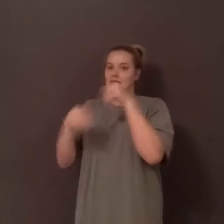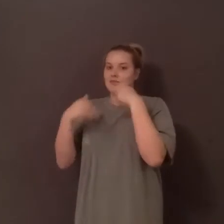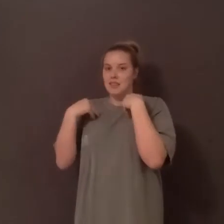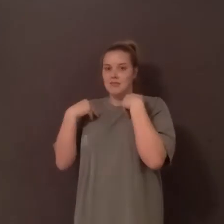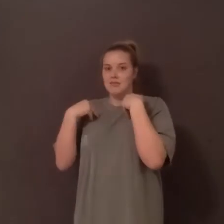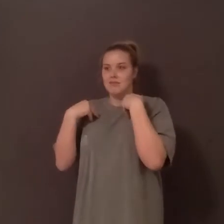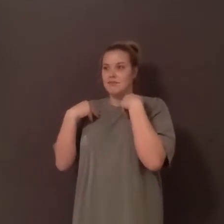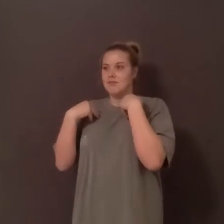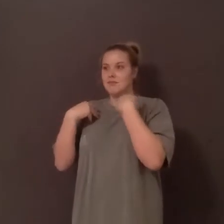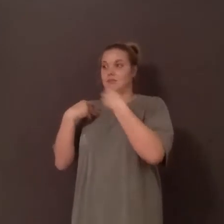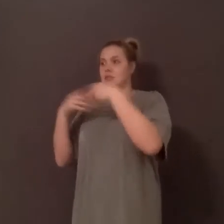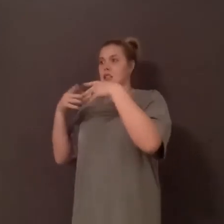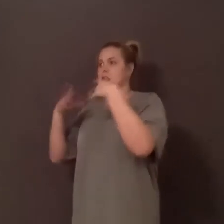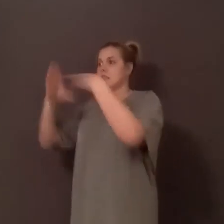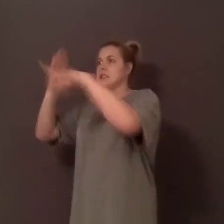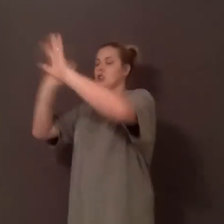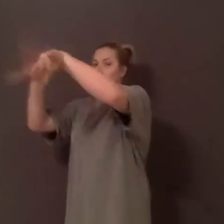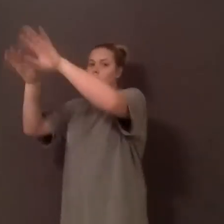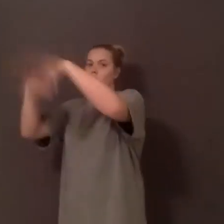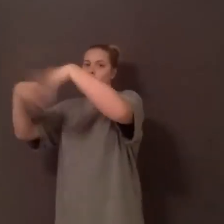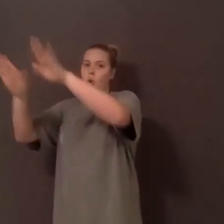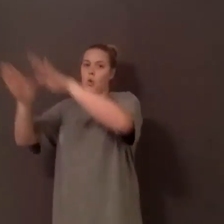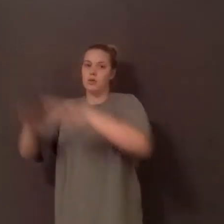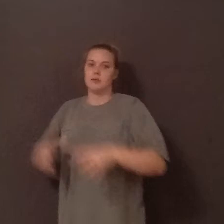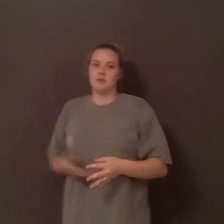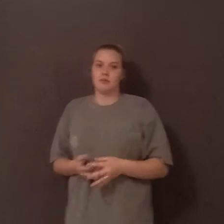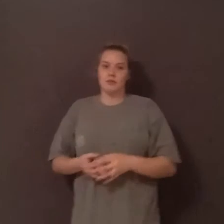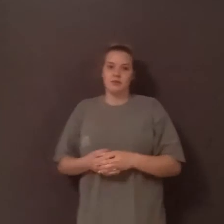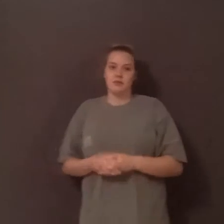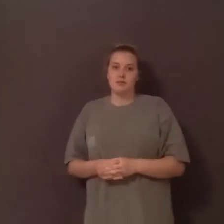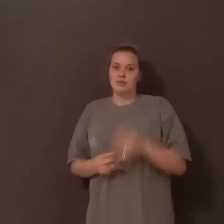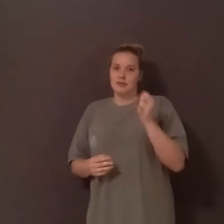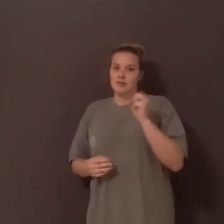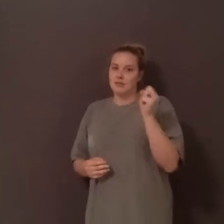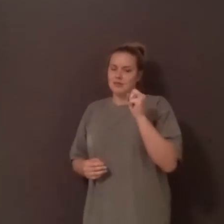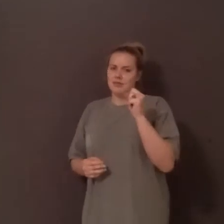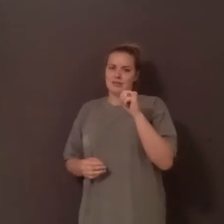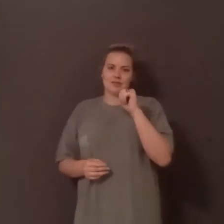sophisticated. You would have done that in your day. No, I wouldn't have done that in my day.